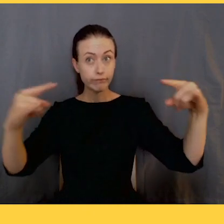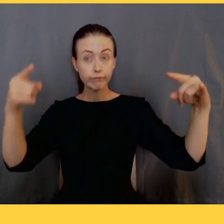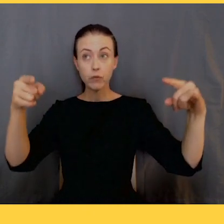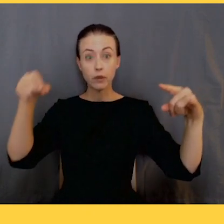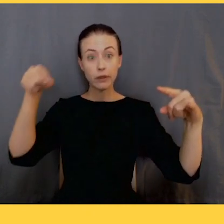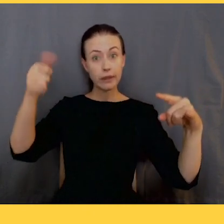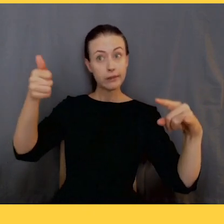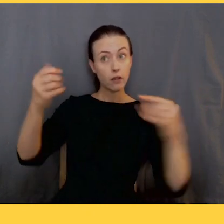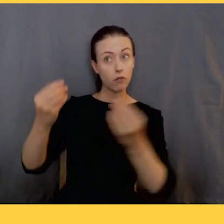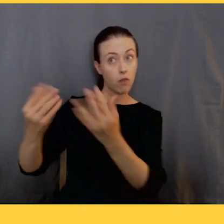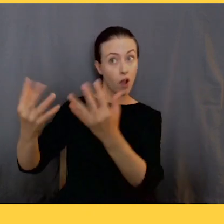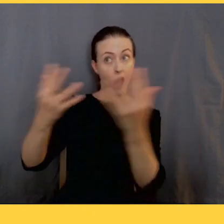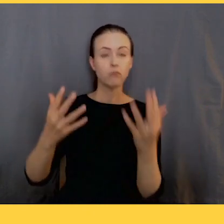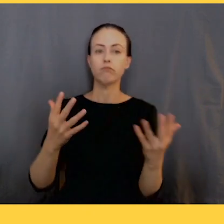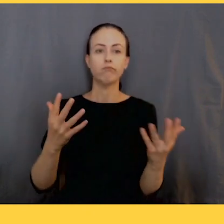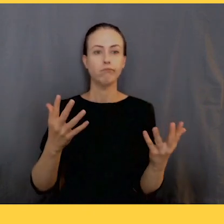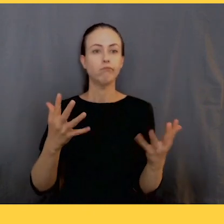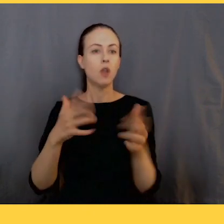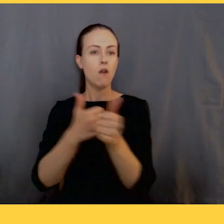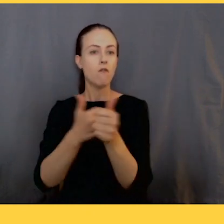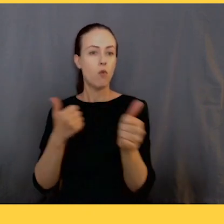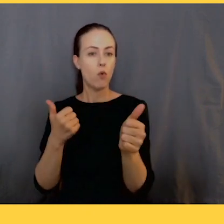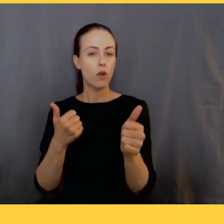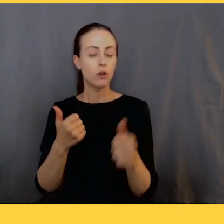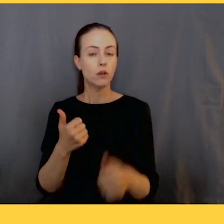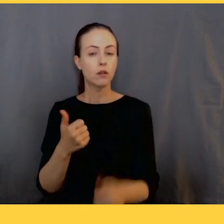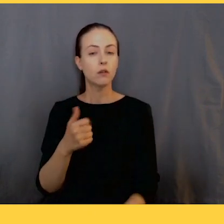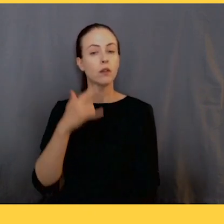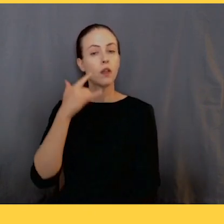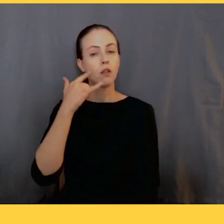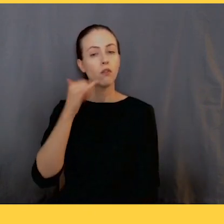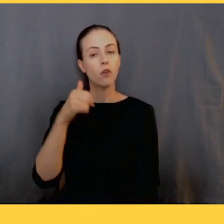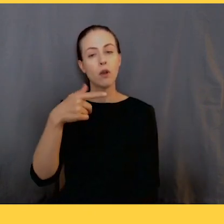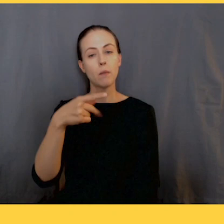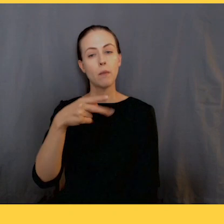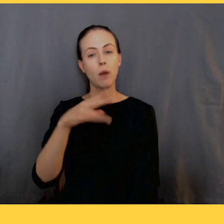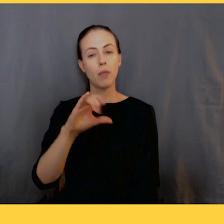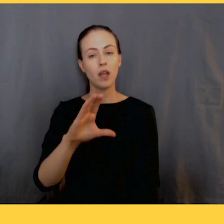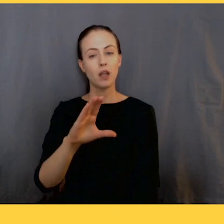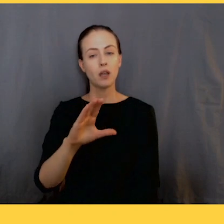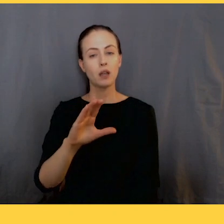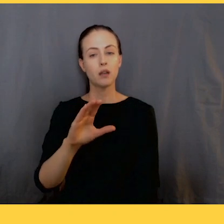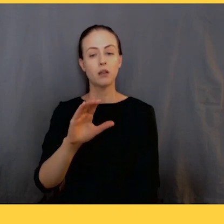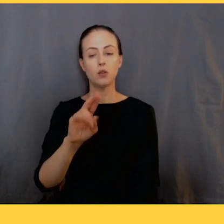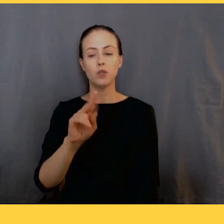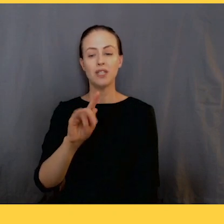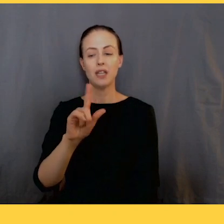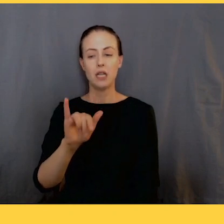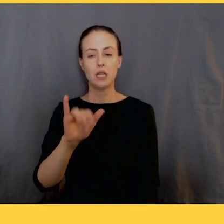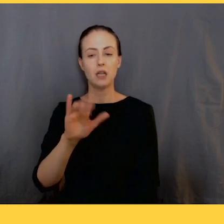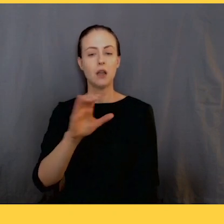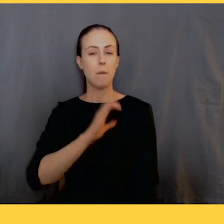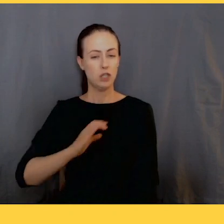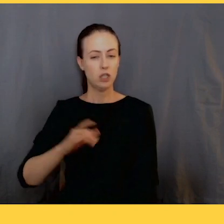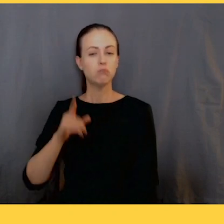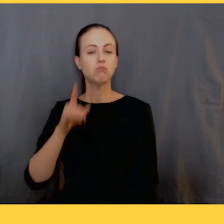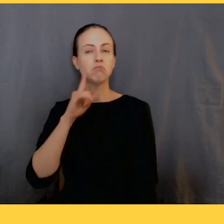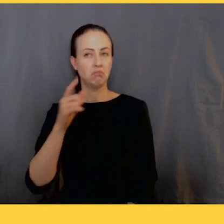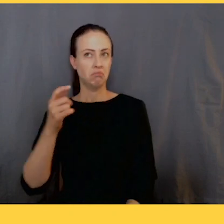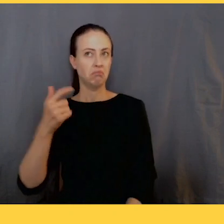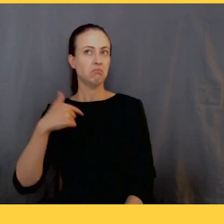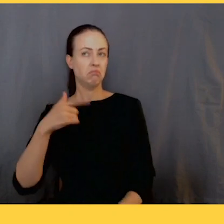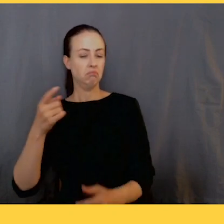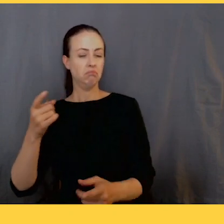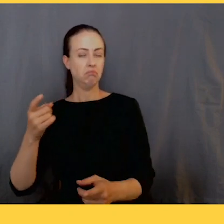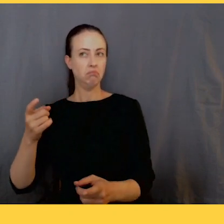ignition. The California Public Utility Commission gives us the authority to protect public